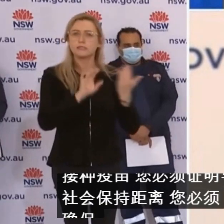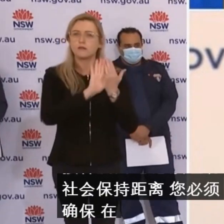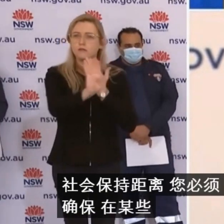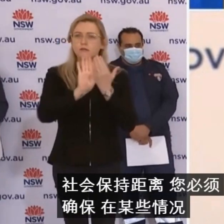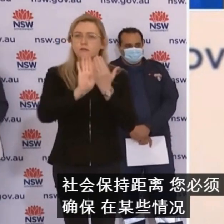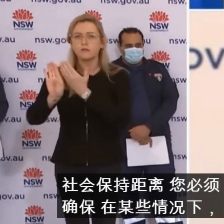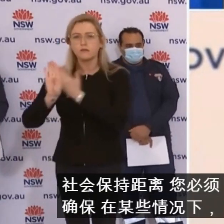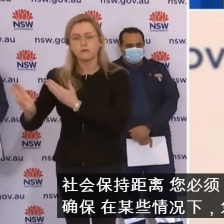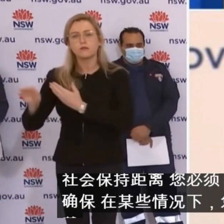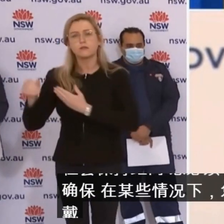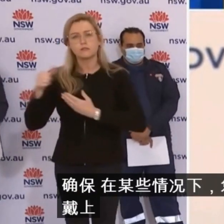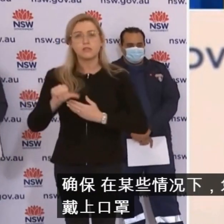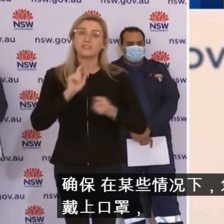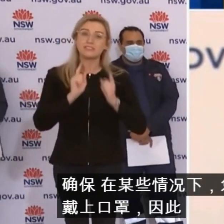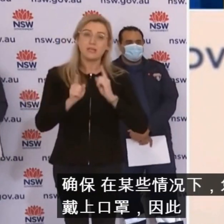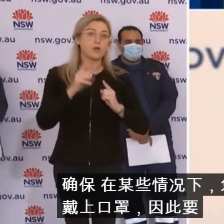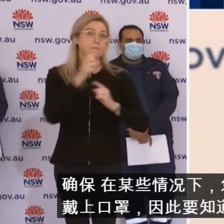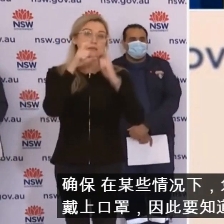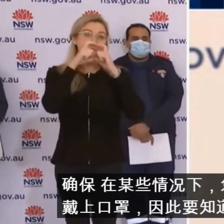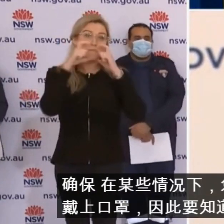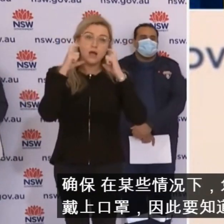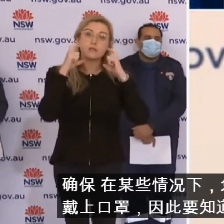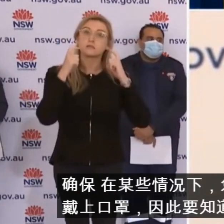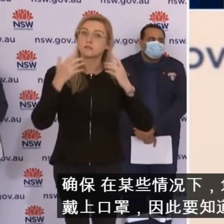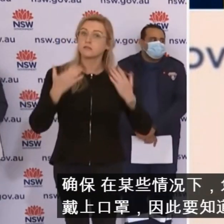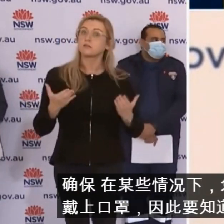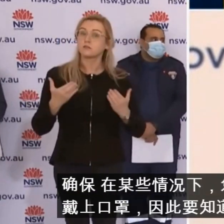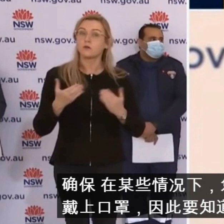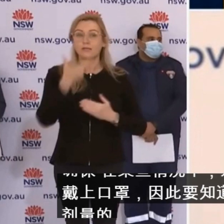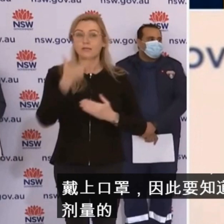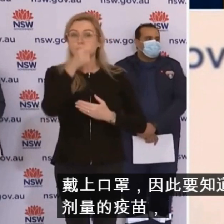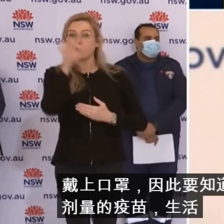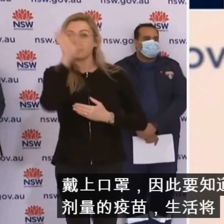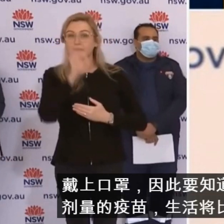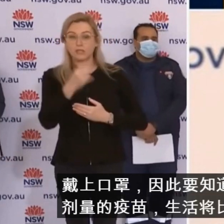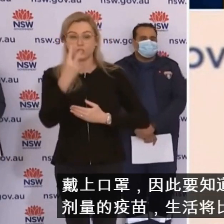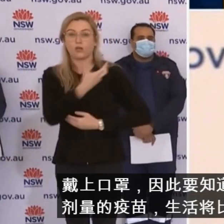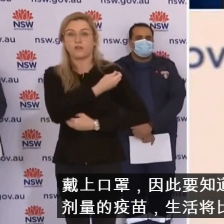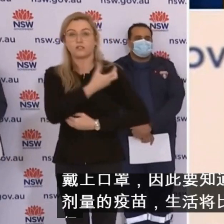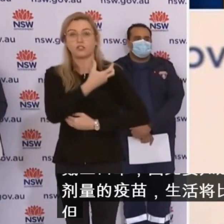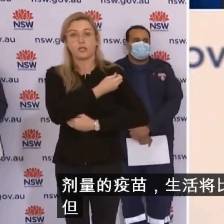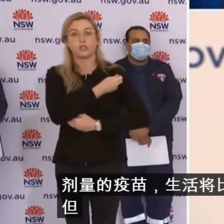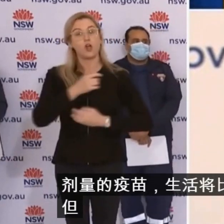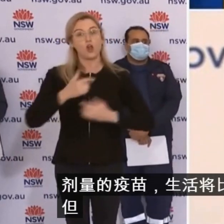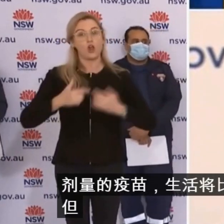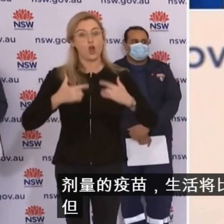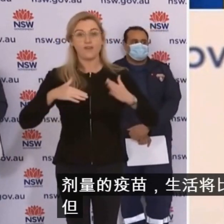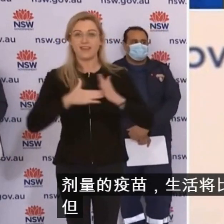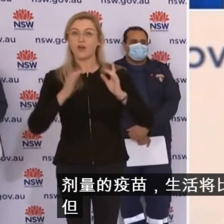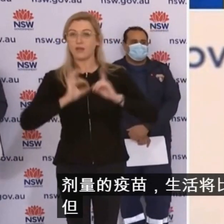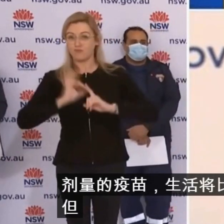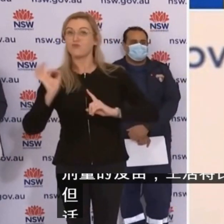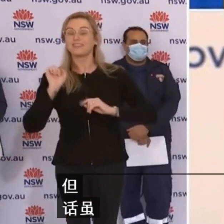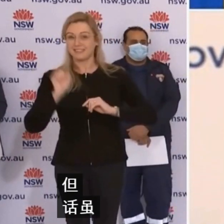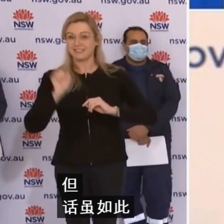to make sure that in certain settings you're wearing a mask. So know that at 70% double dose, life will be much better than what it is today if you're